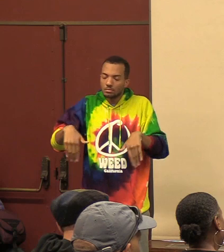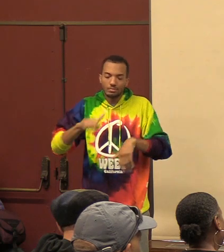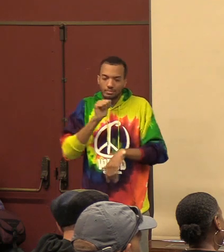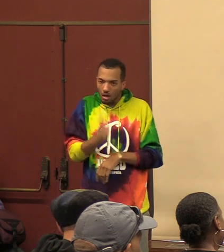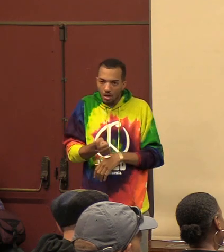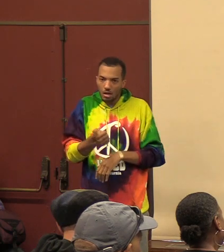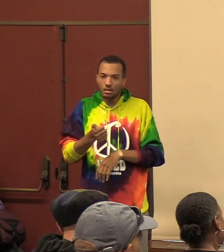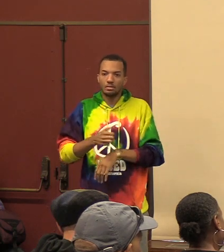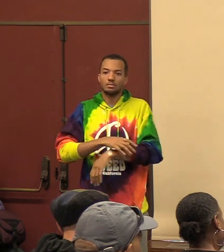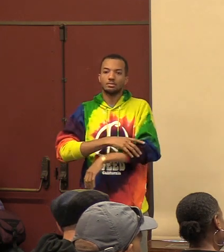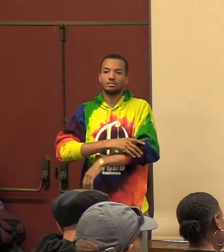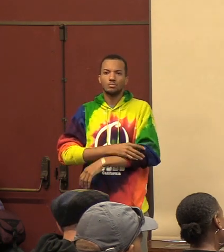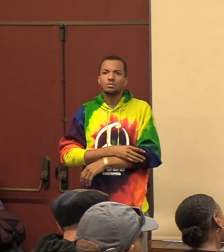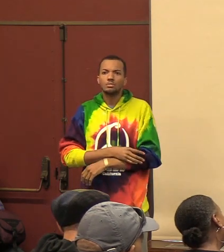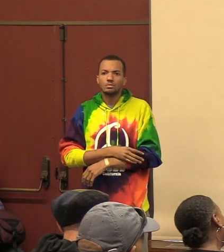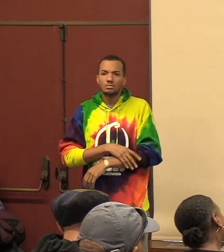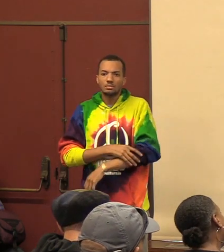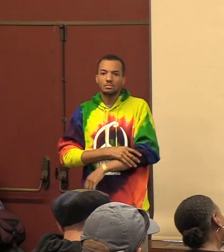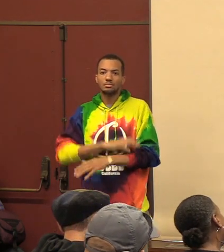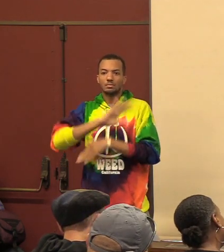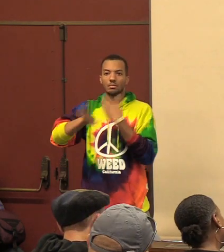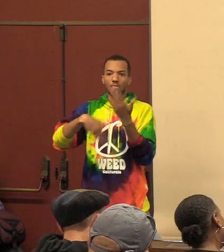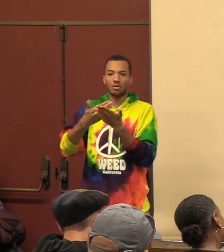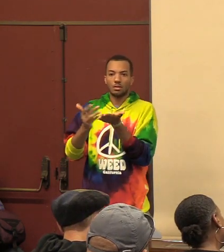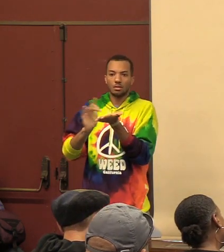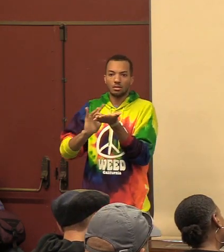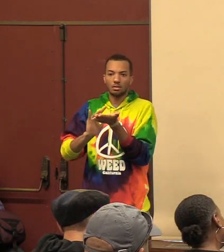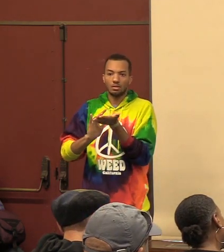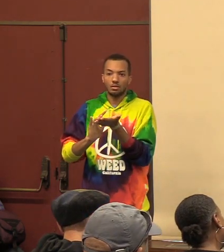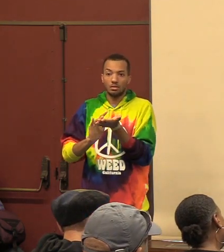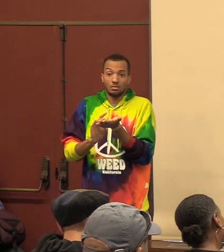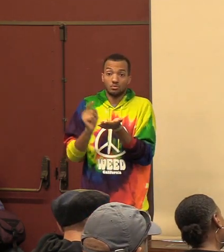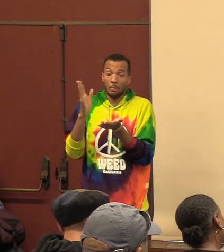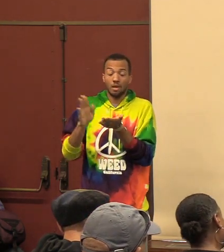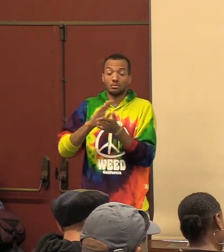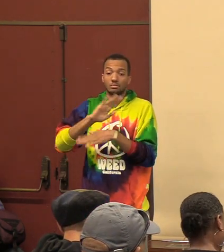That's not making sense. When, guess what? All medication is what? Liver toxic.